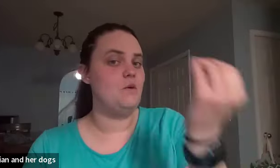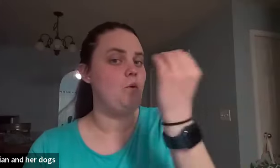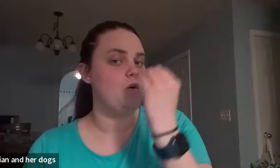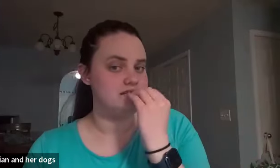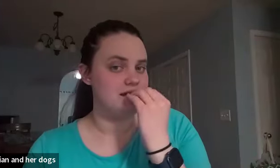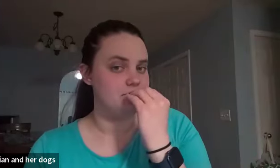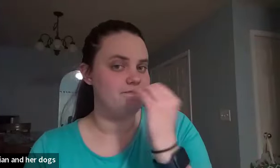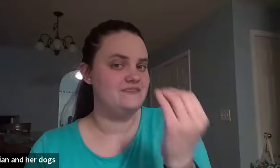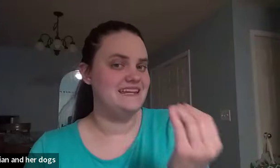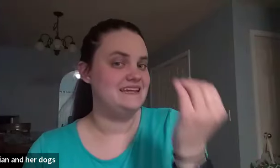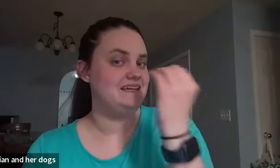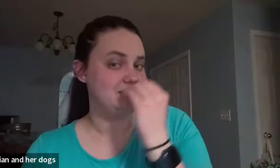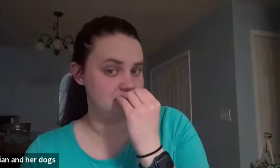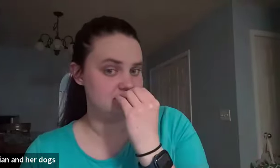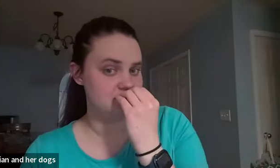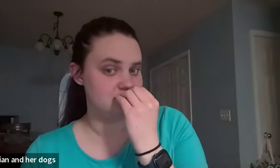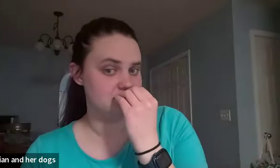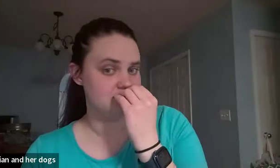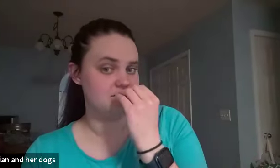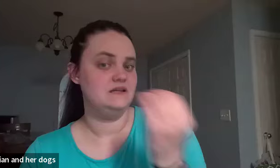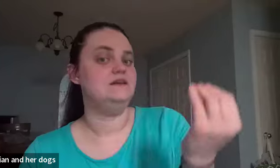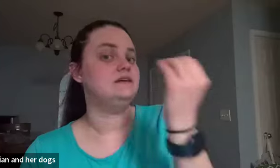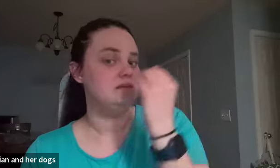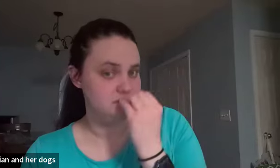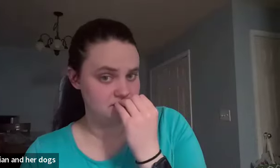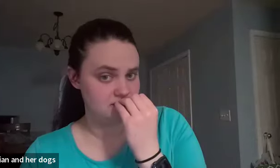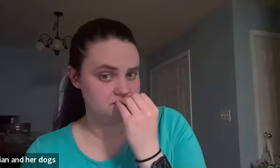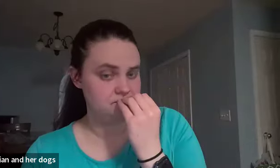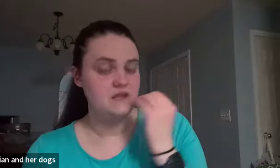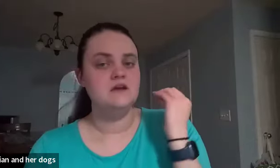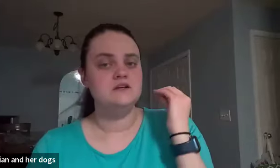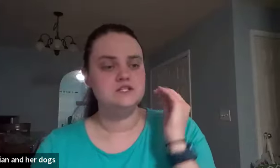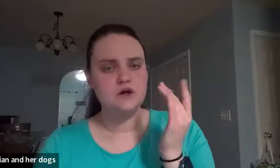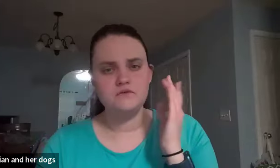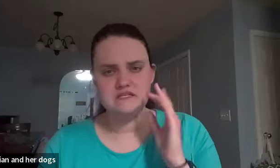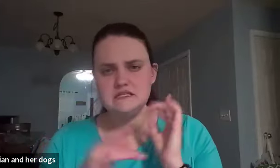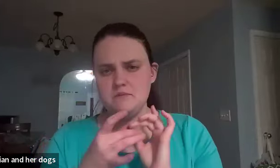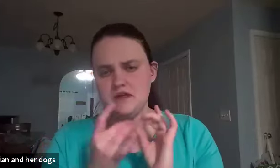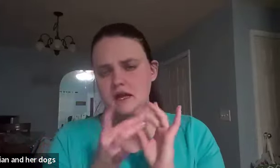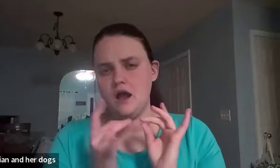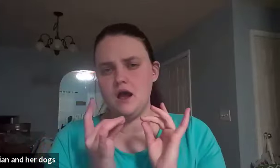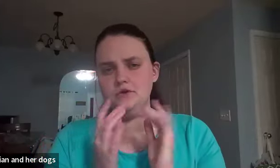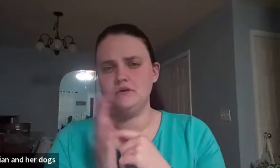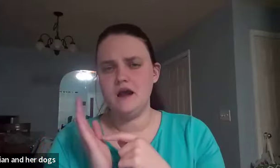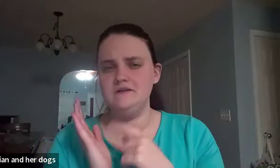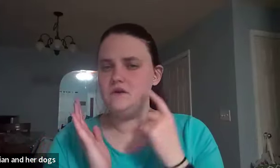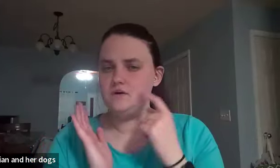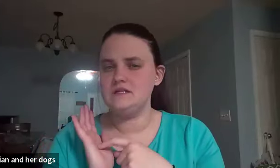the one tap. Eat. Eat. So this is something you will kind of